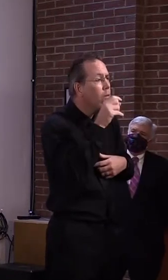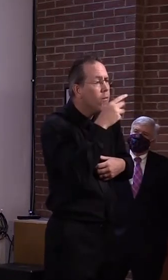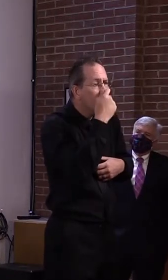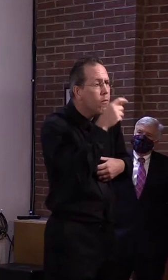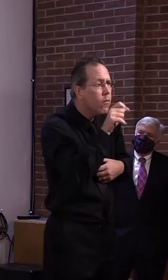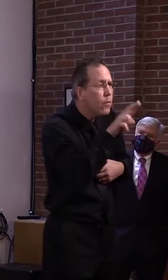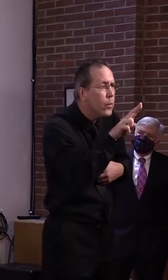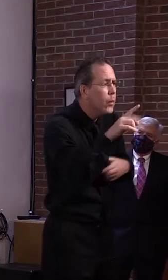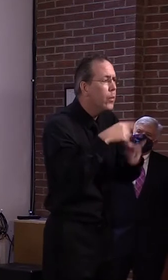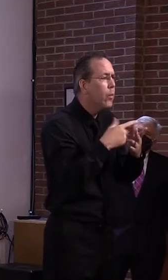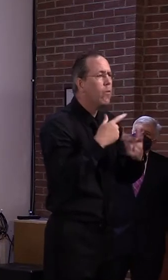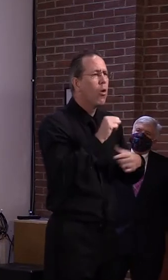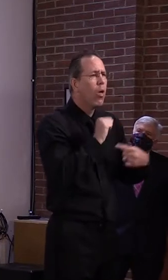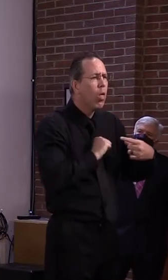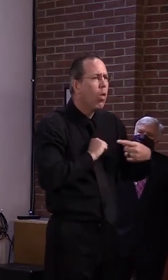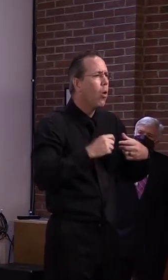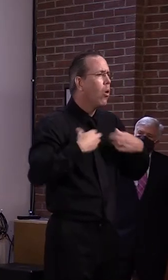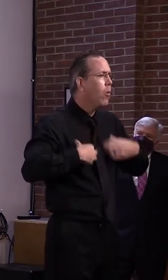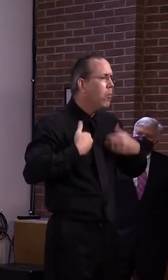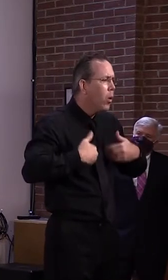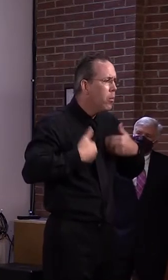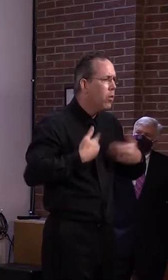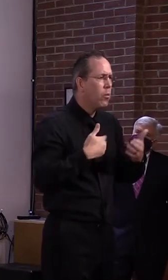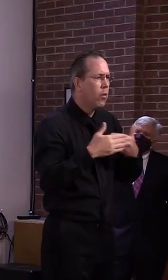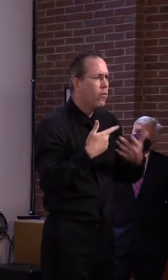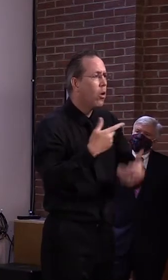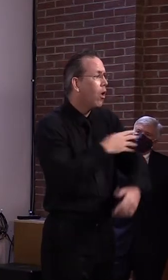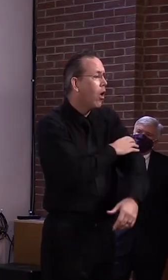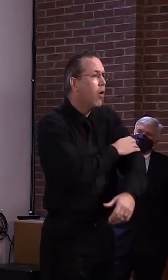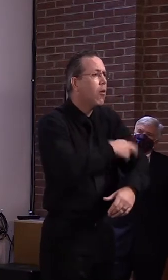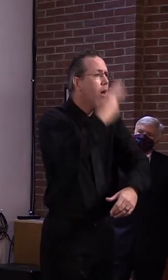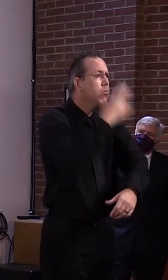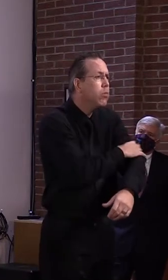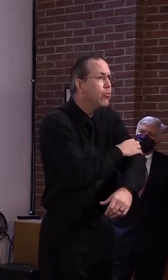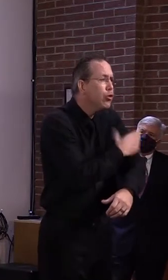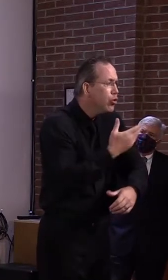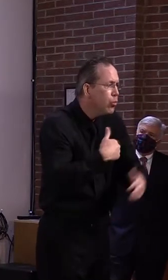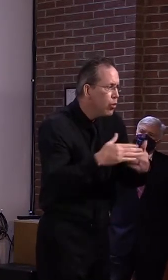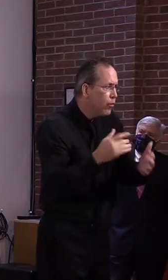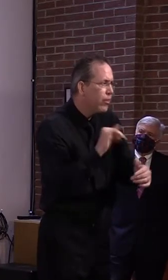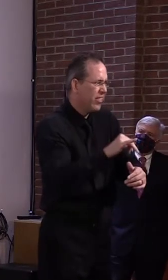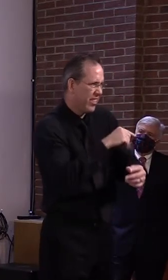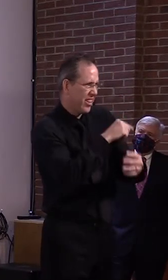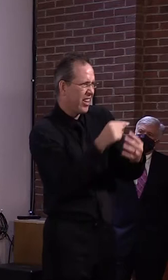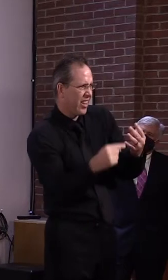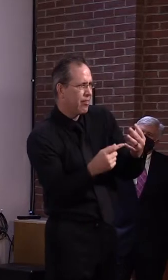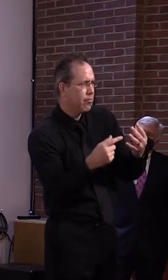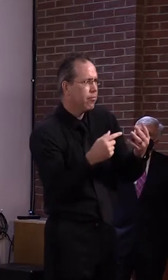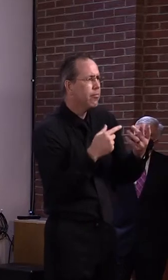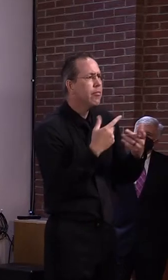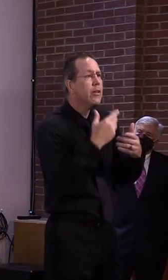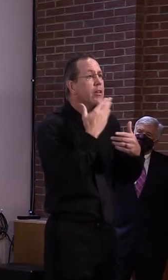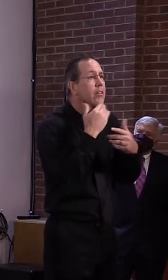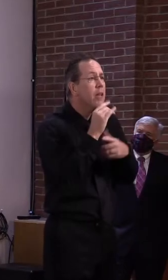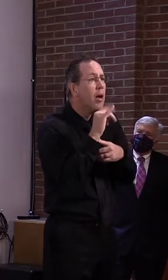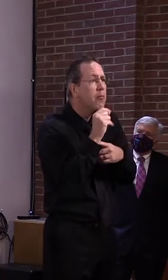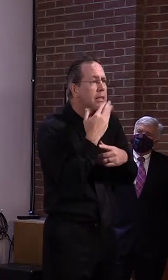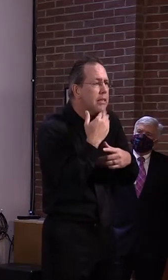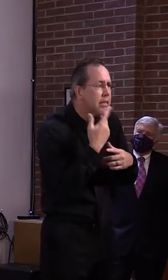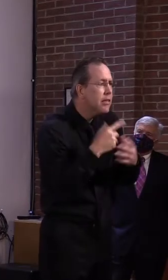failure, hypertension, heart disease, all kinds of things, diabetes, kidney disease, the list goes